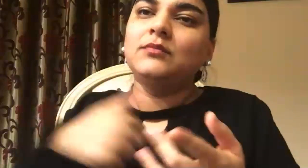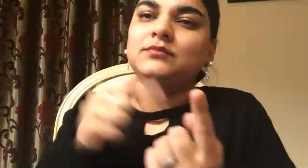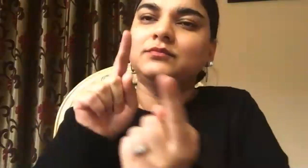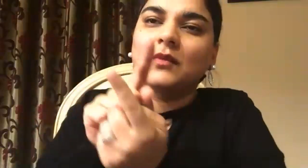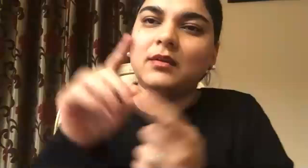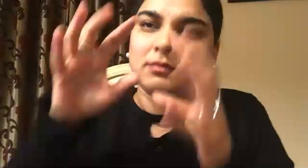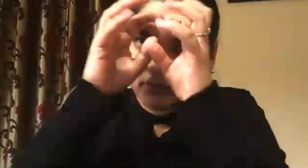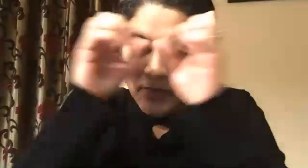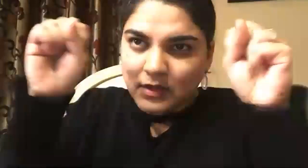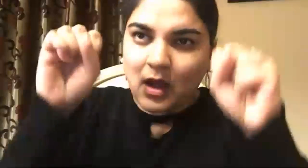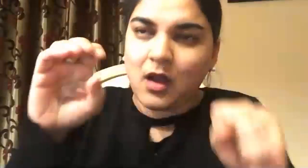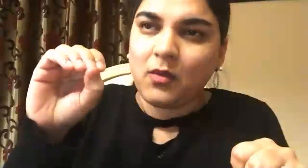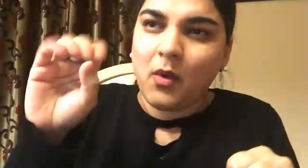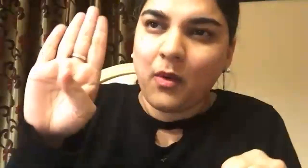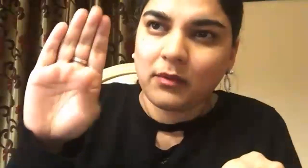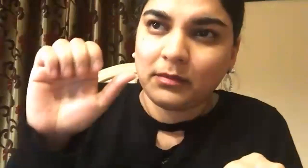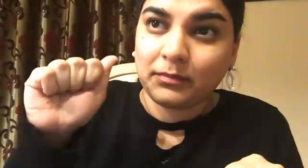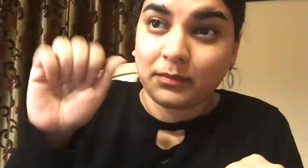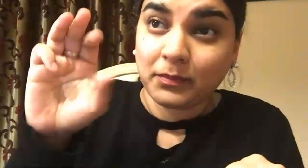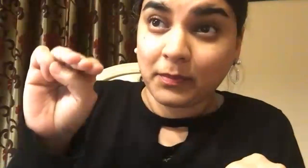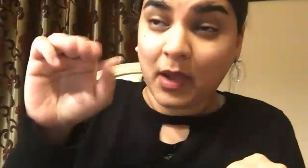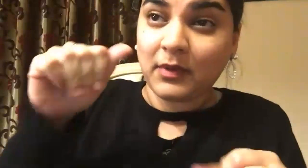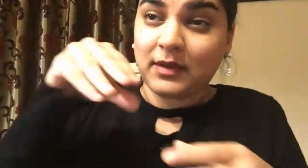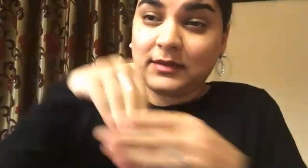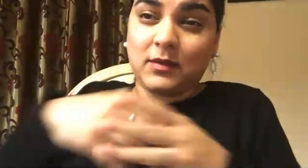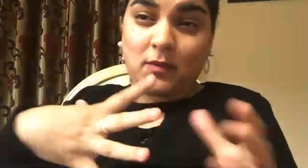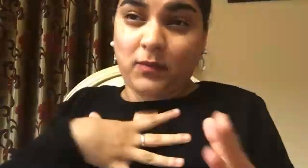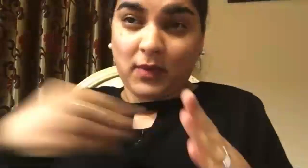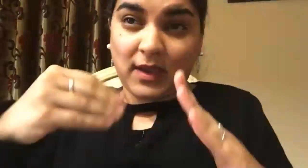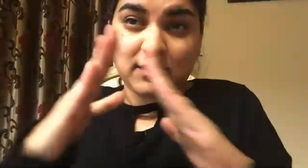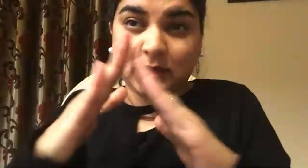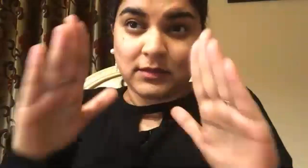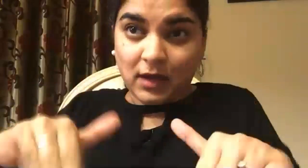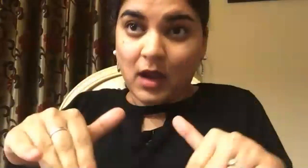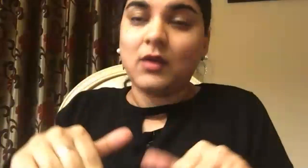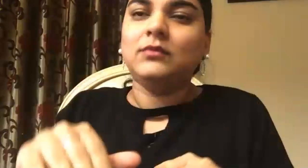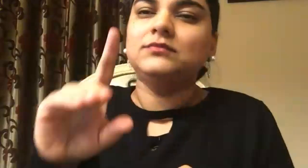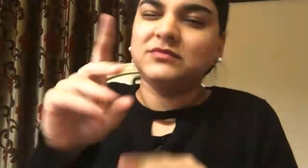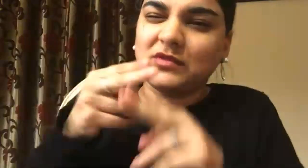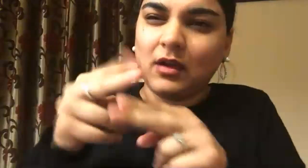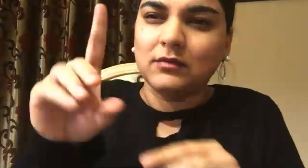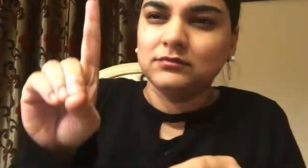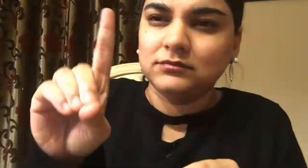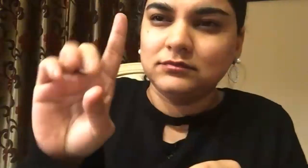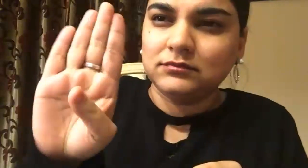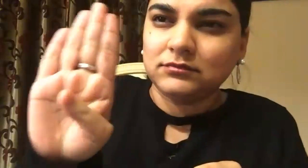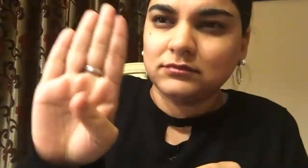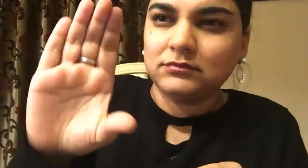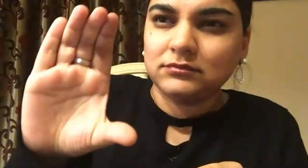you comment that you've made a comment that when I met President Obama in the White House, Prime has left the